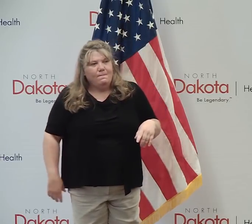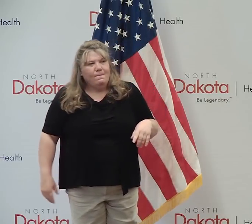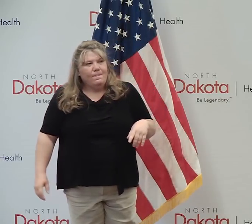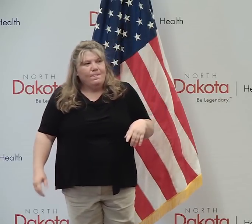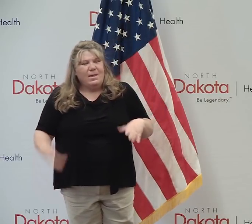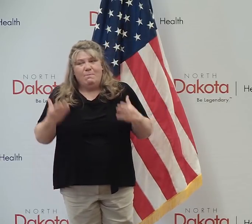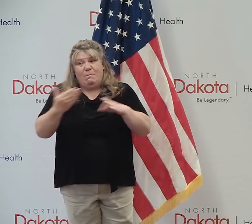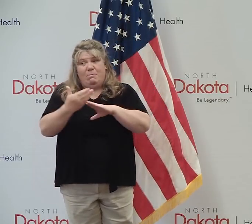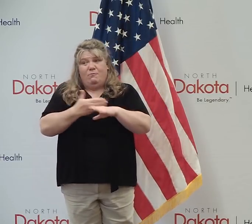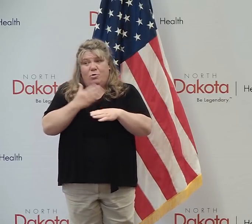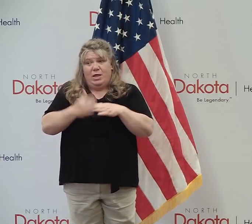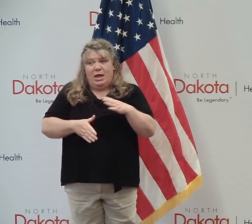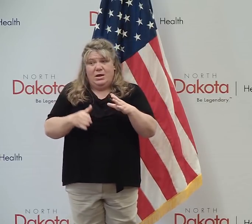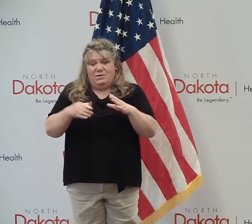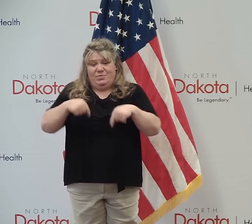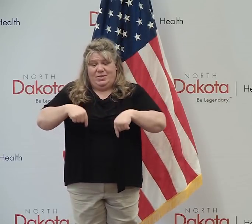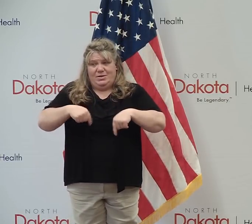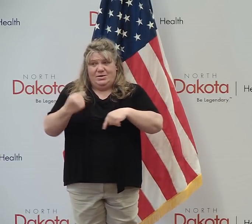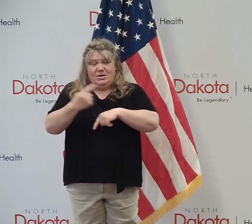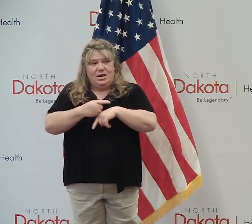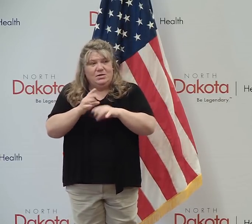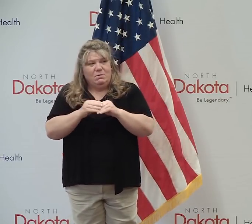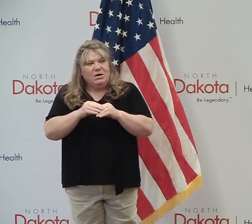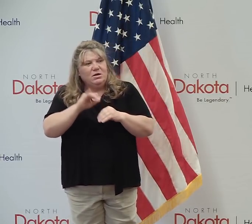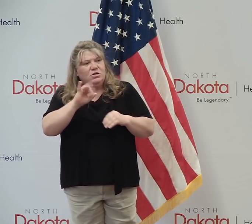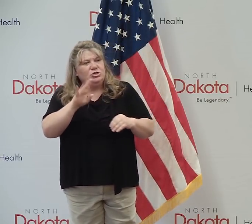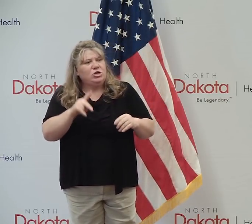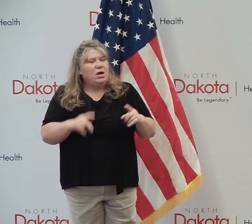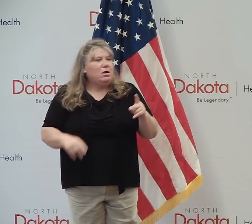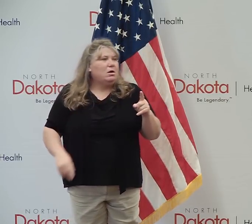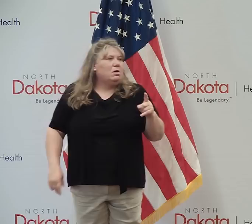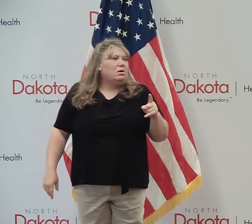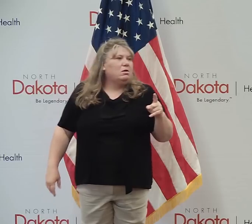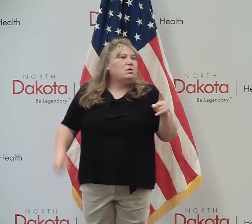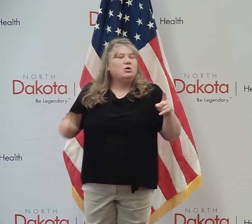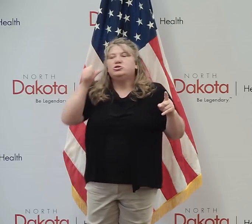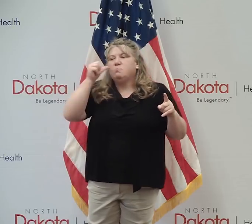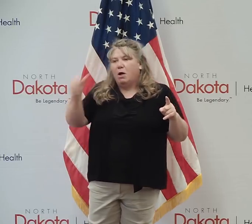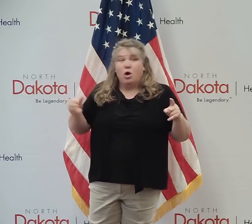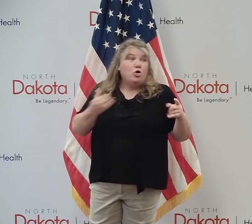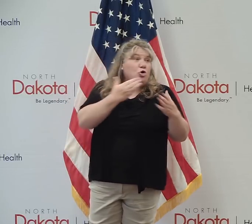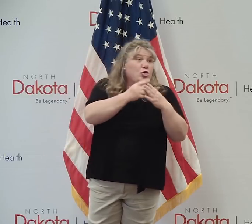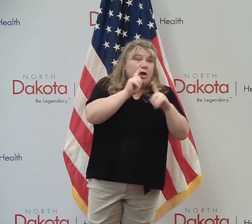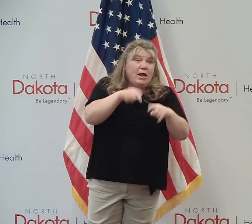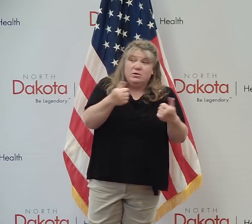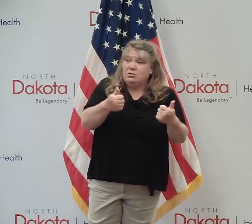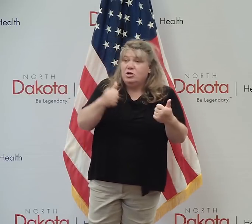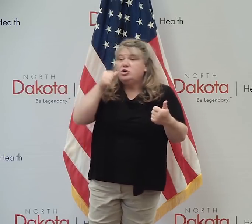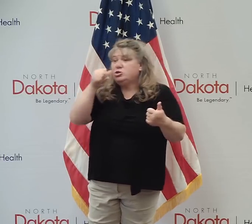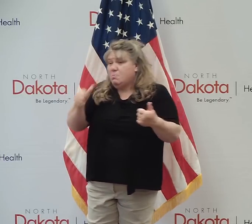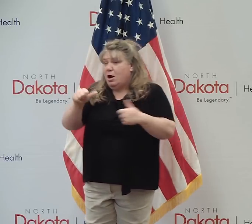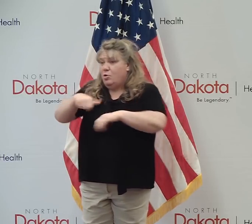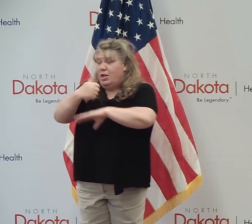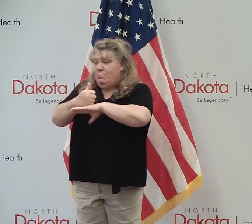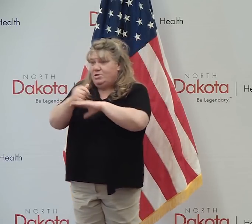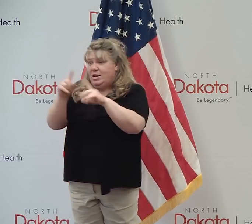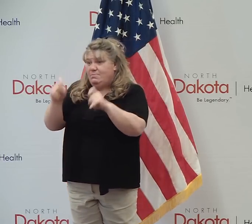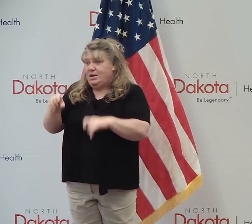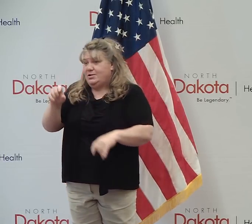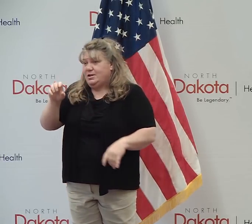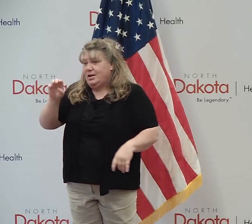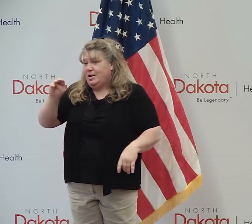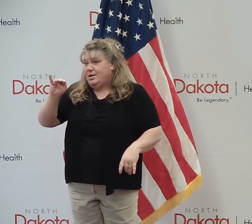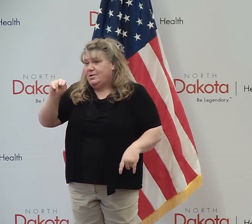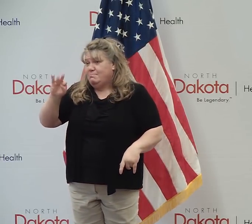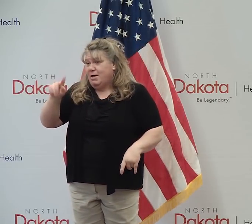Maybe before the end of the conference, I'll be able to put that out. I think, Jack, you're next. Tomorrow. Hey, that was a good answer. Tomorrow, Gene, is when it's